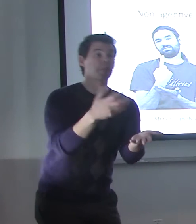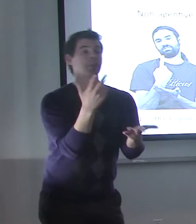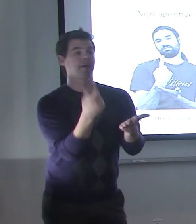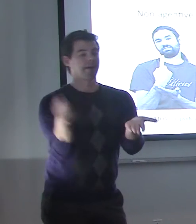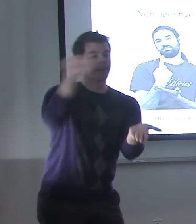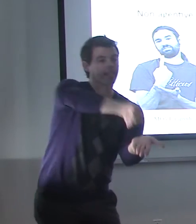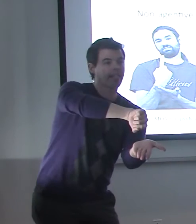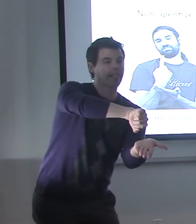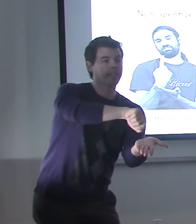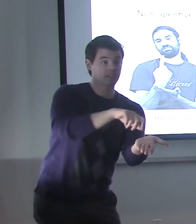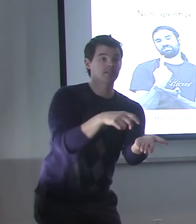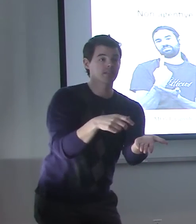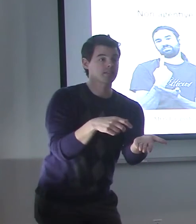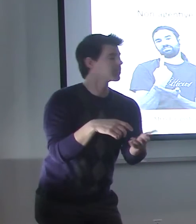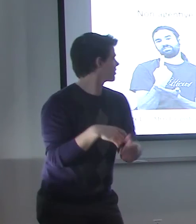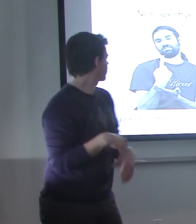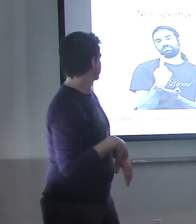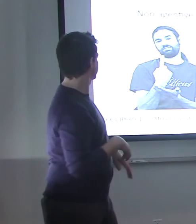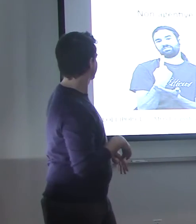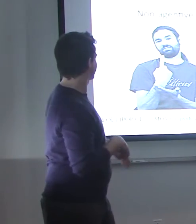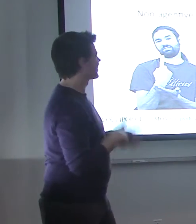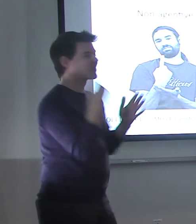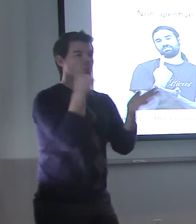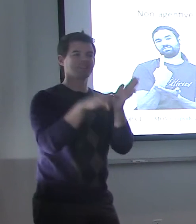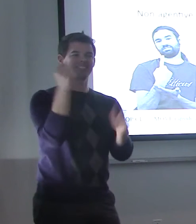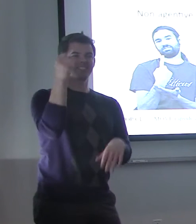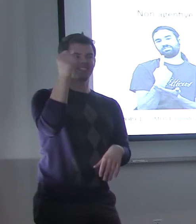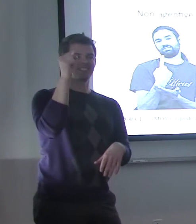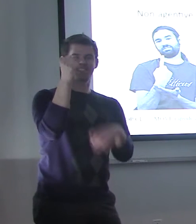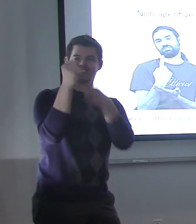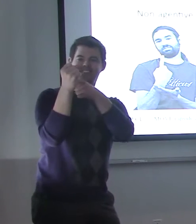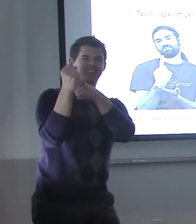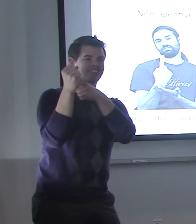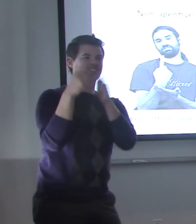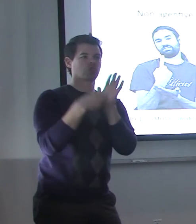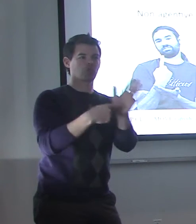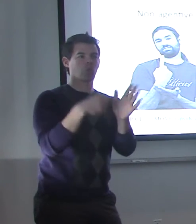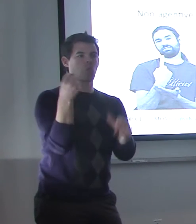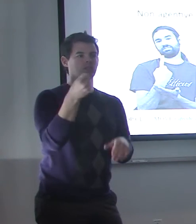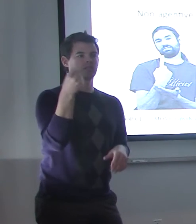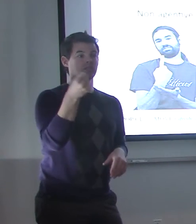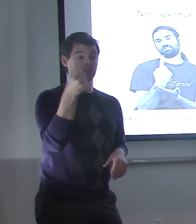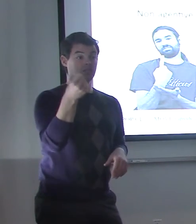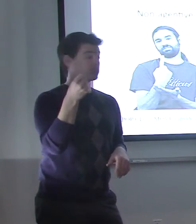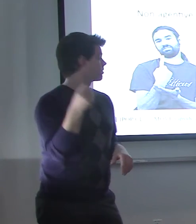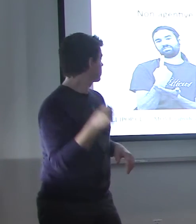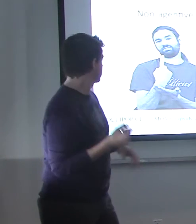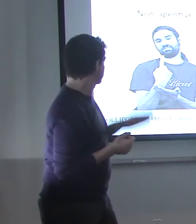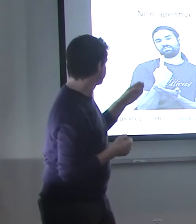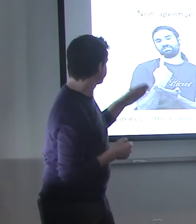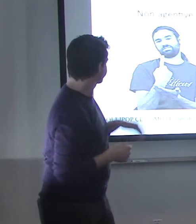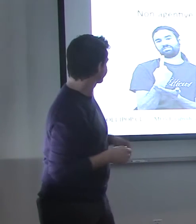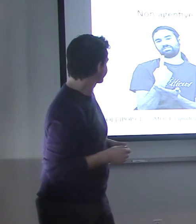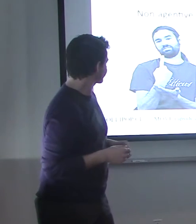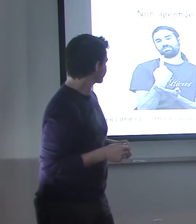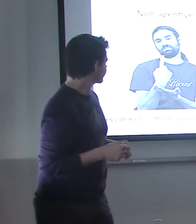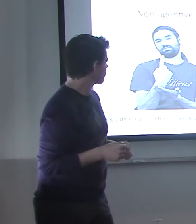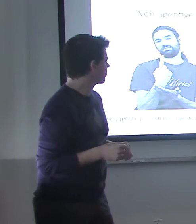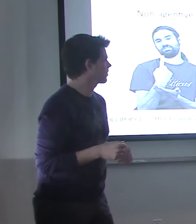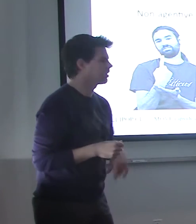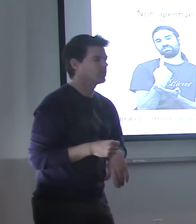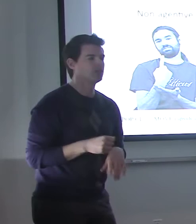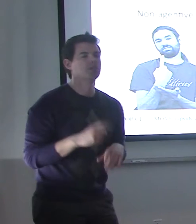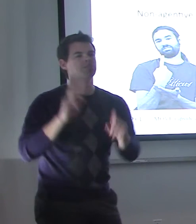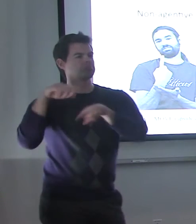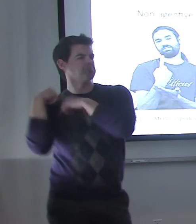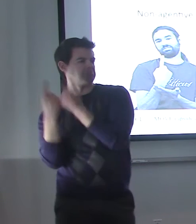down. And you see that it has a handling handshake. So over the course of the last decade, there's been a lot of work done